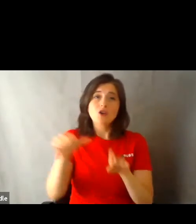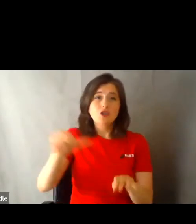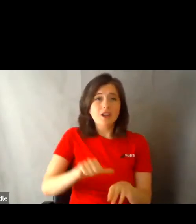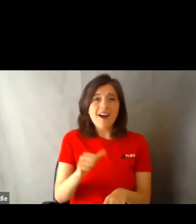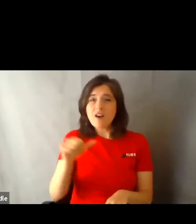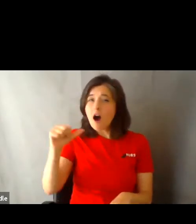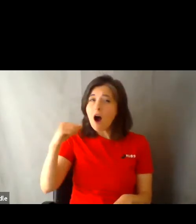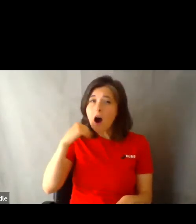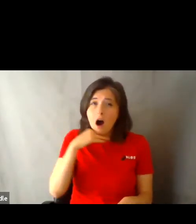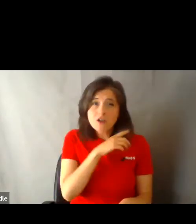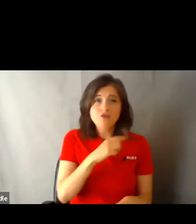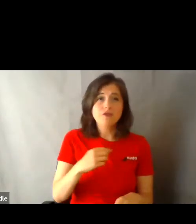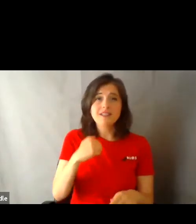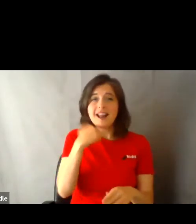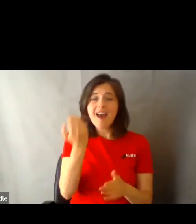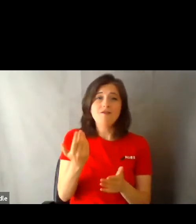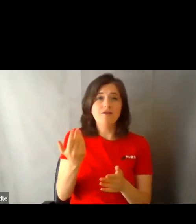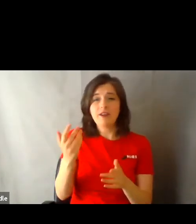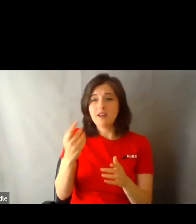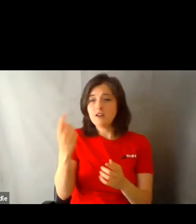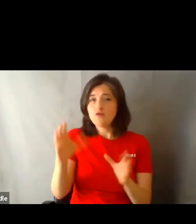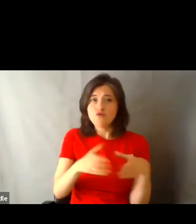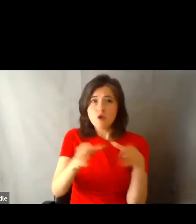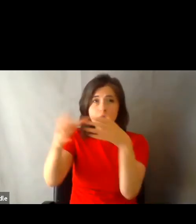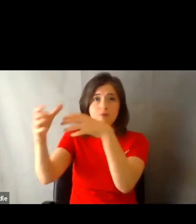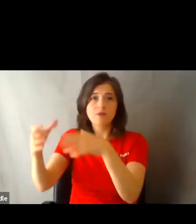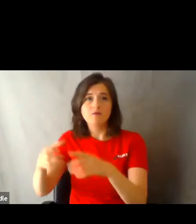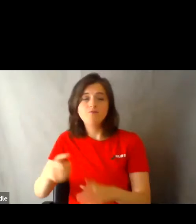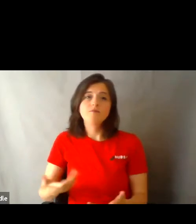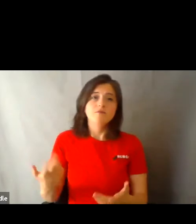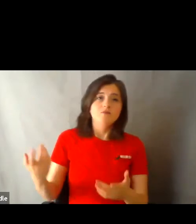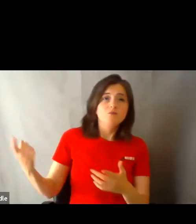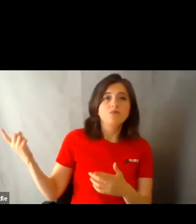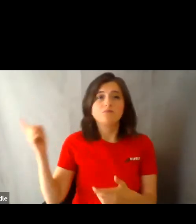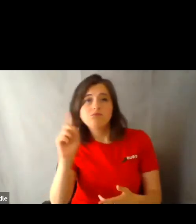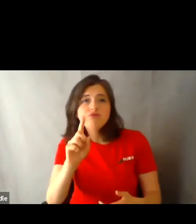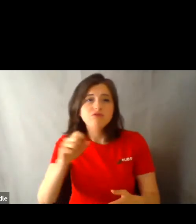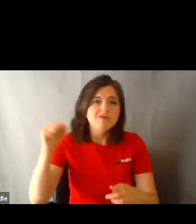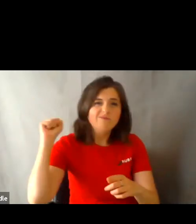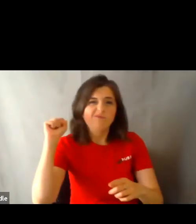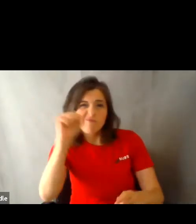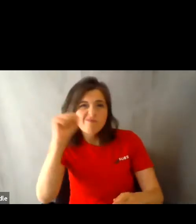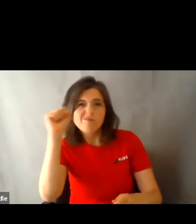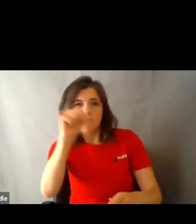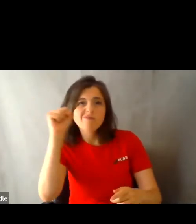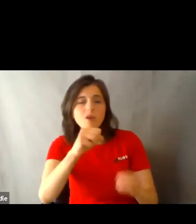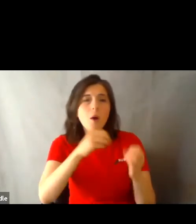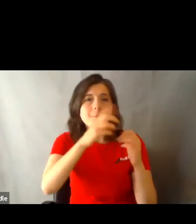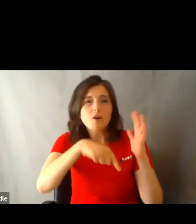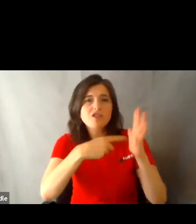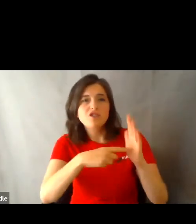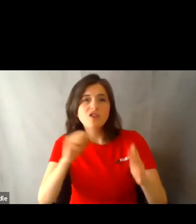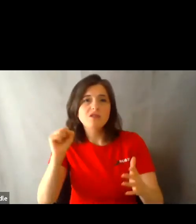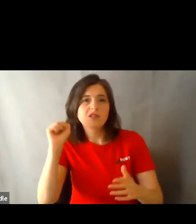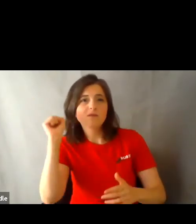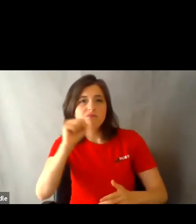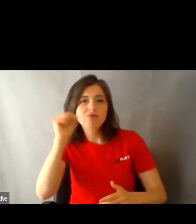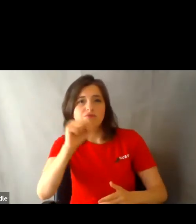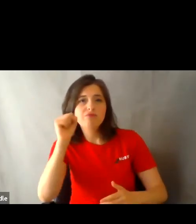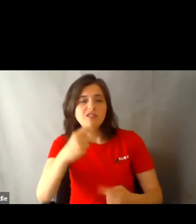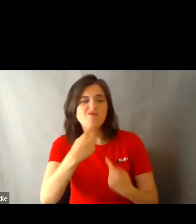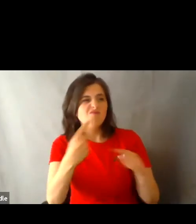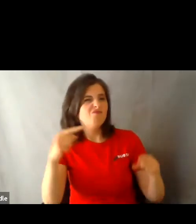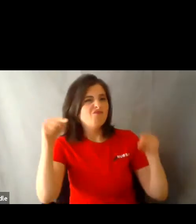in it, taking that fight to the government's door, knocking down on Boris Johnson and Coffey, the